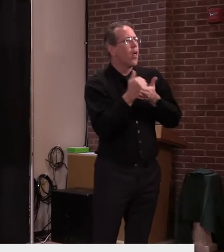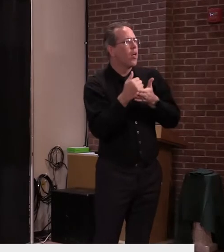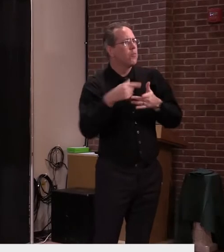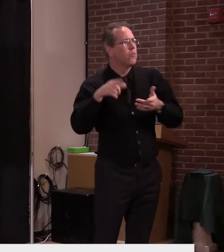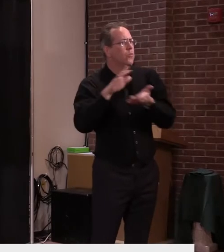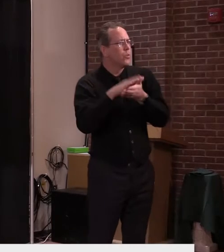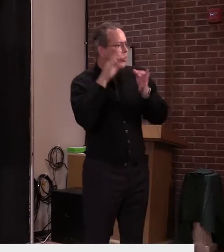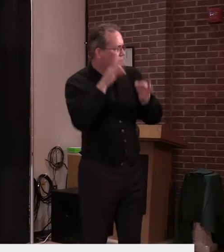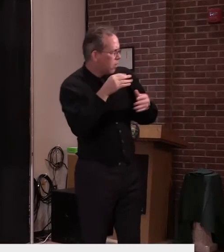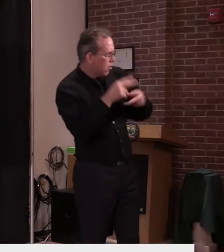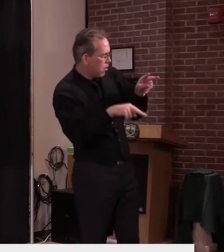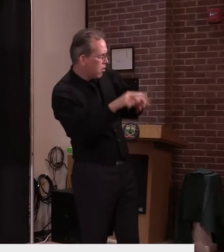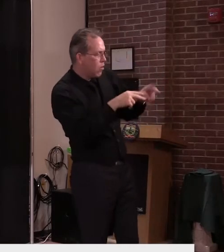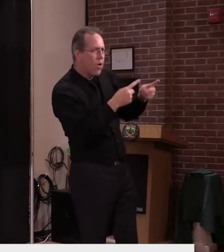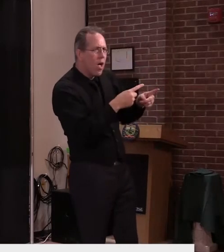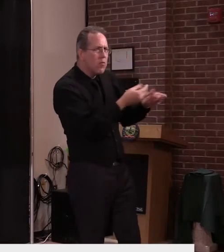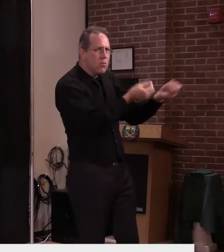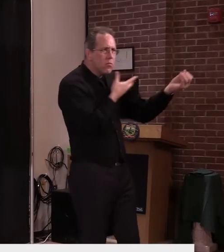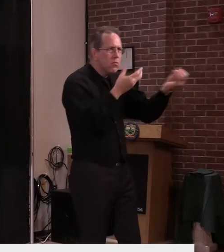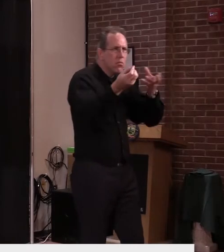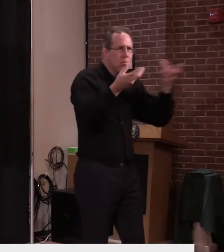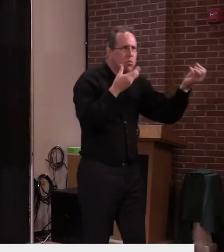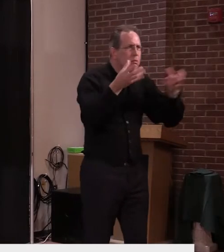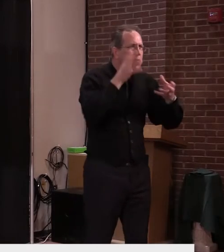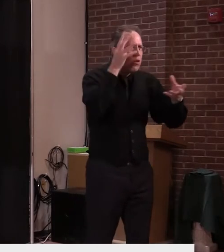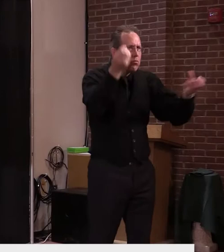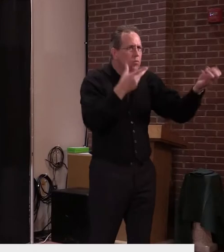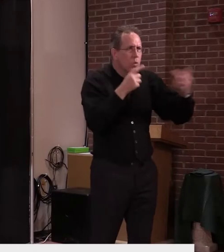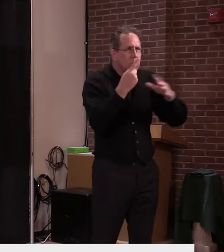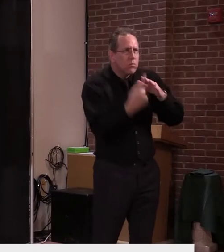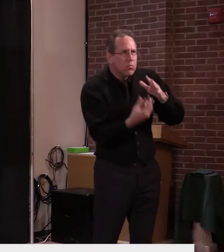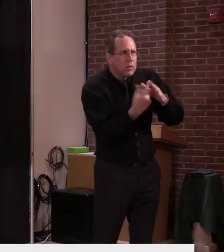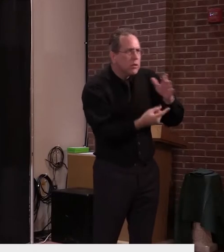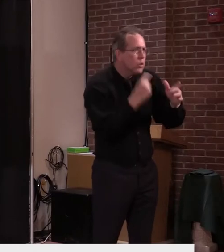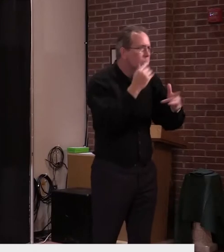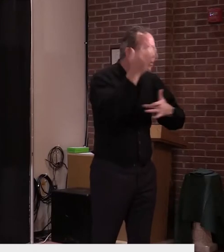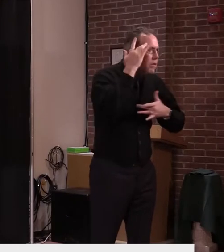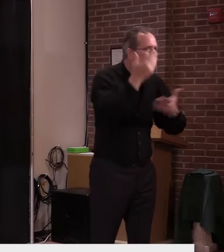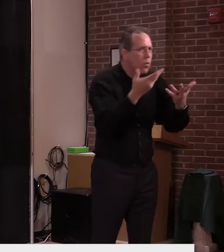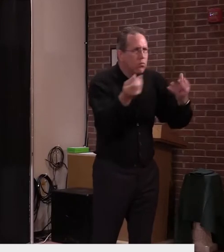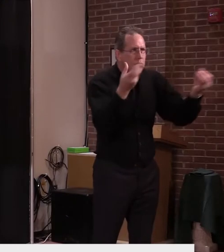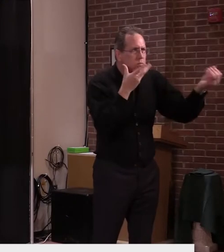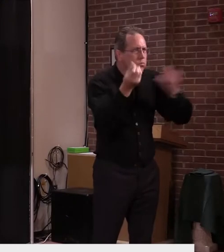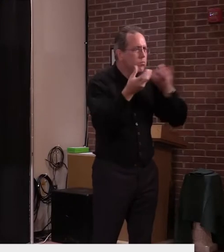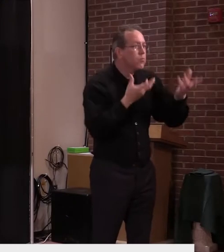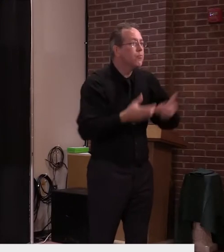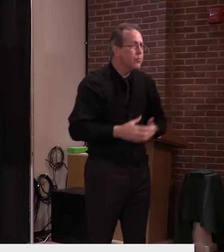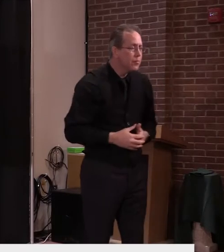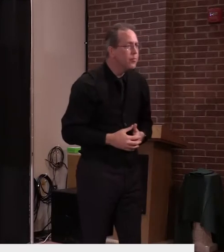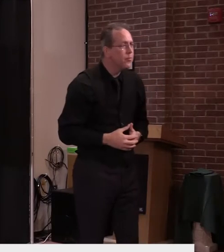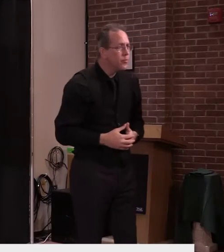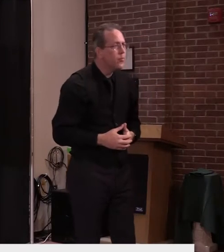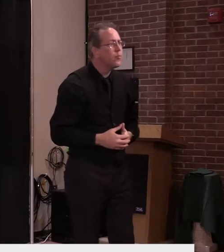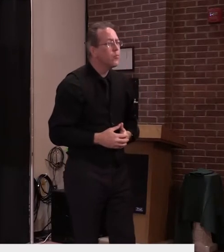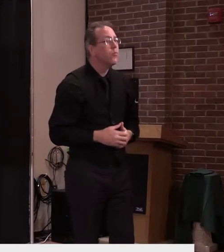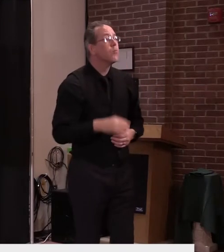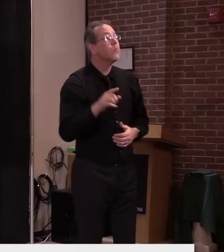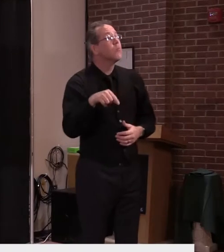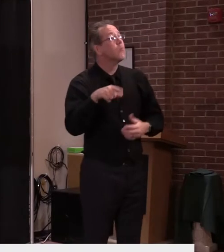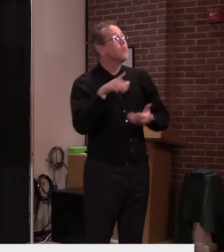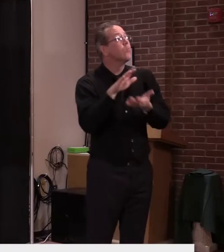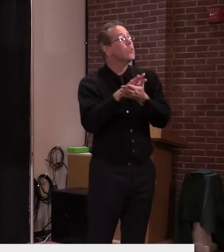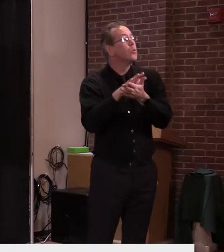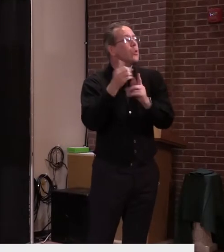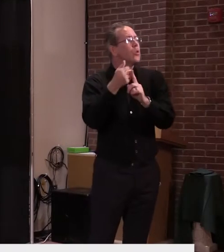A key variable for implementing this new system will be testing supplies. Schools will be receiving deliveries of additional test kits this